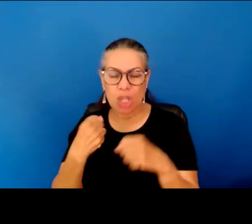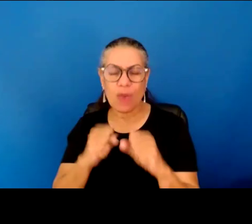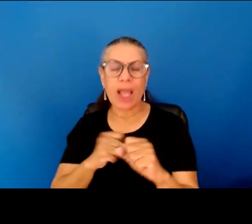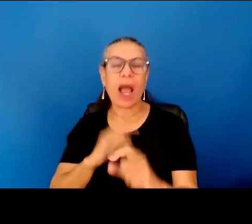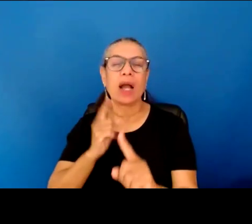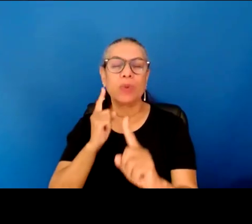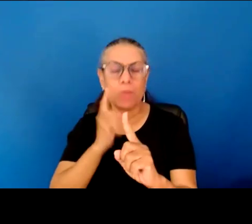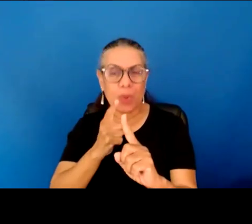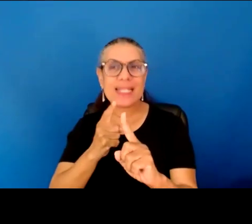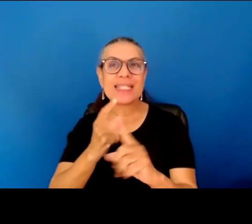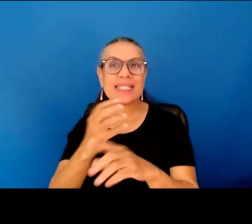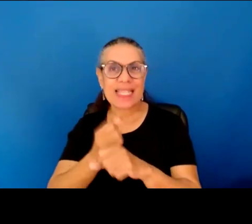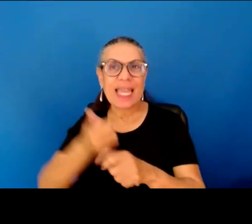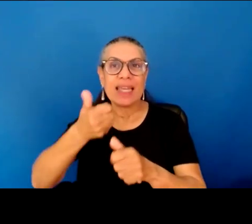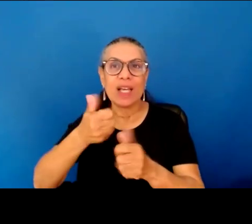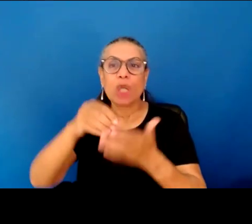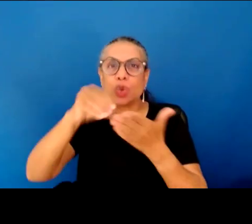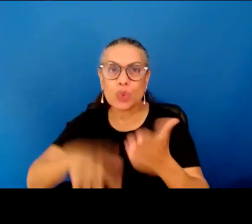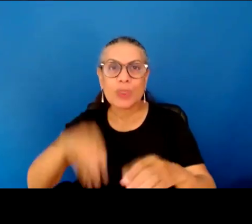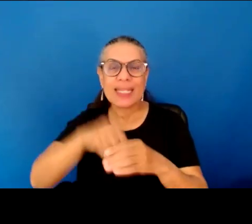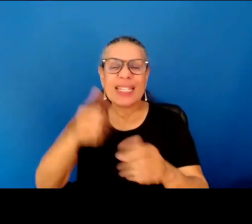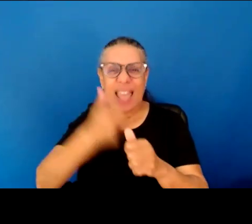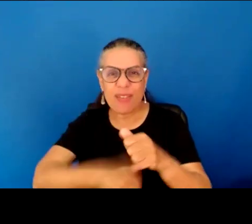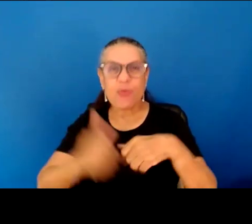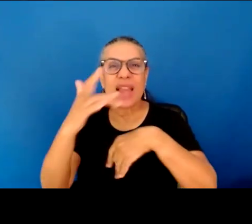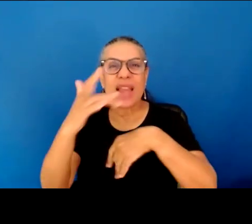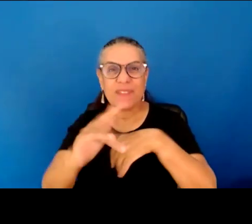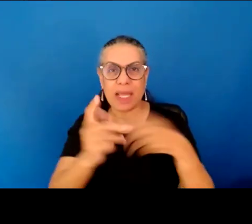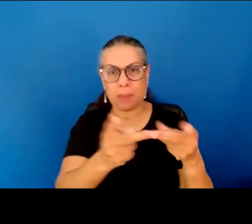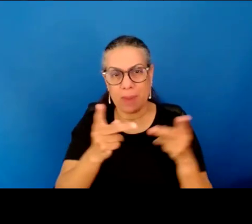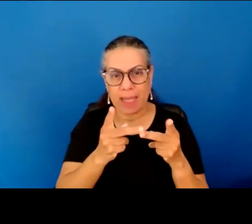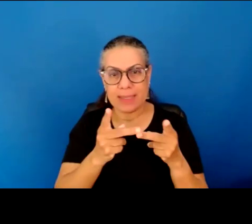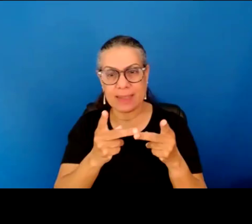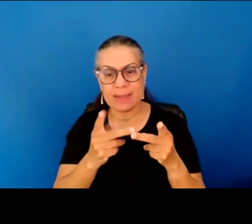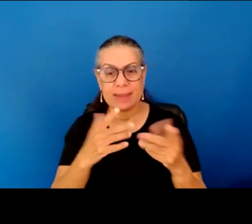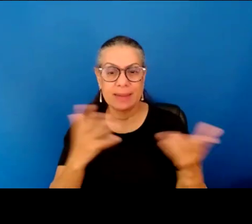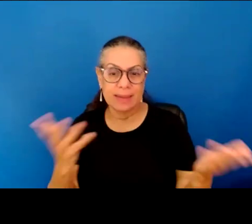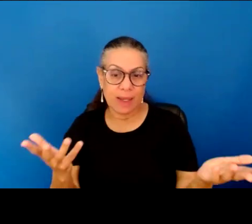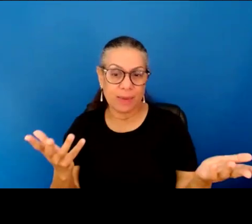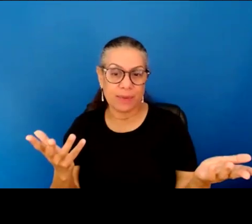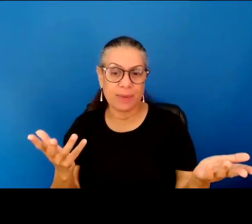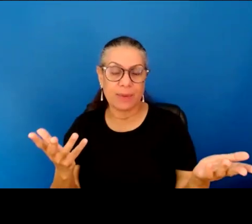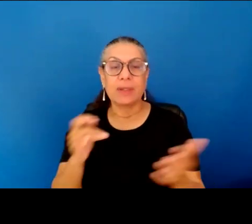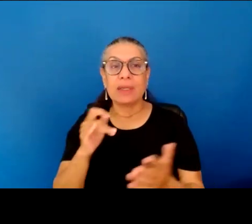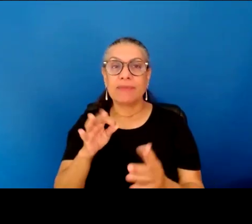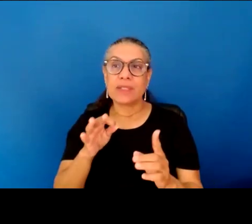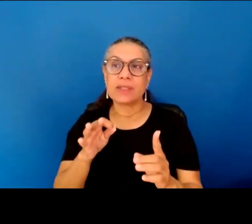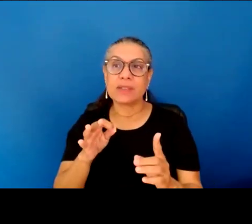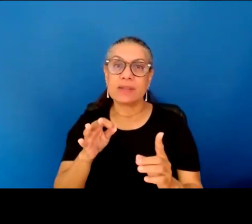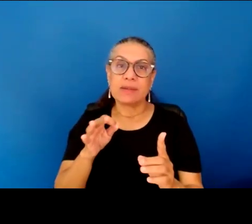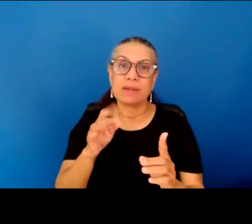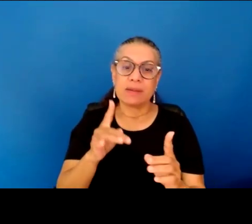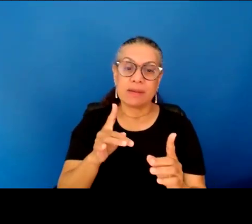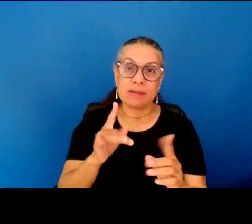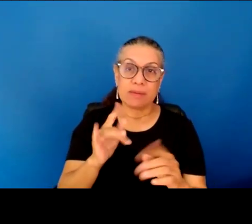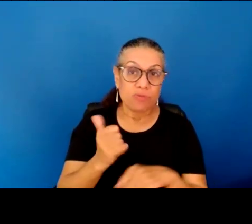gold, that seat, right? Many districts that is charged, or it's not the level of quality that we're providing.